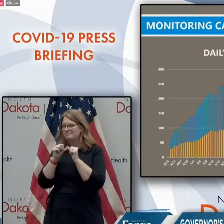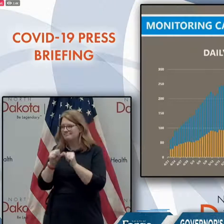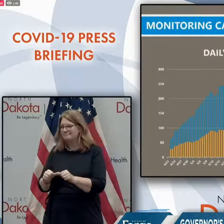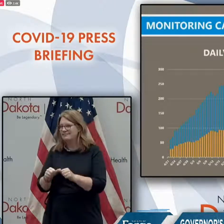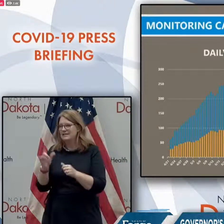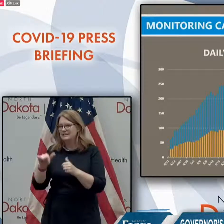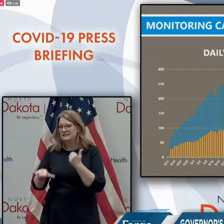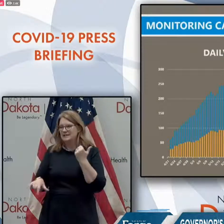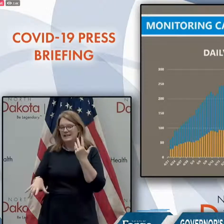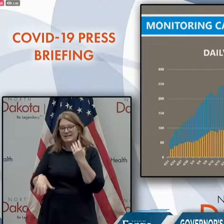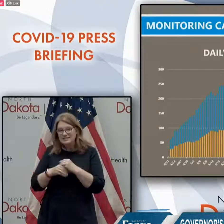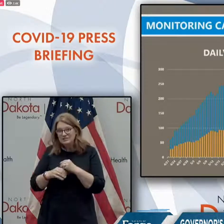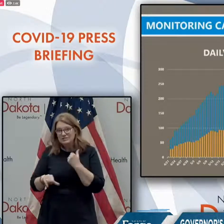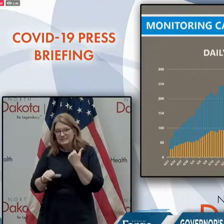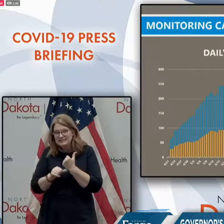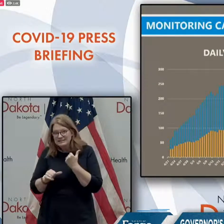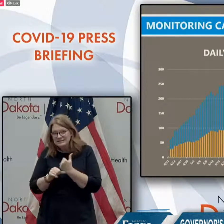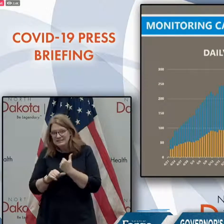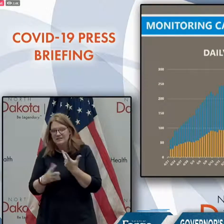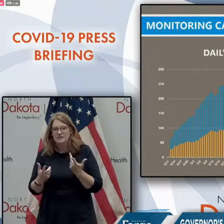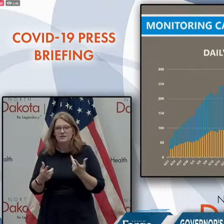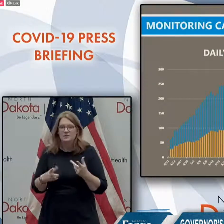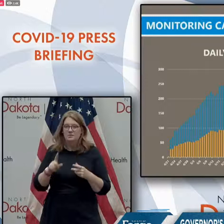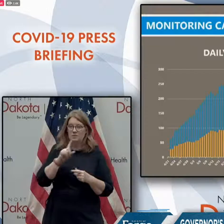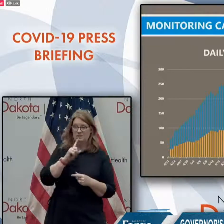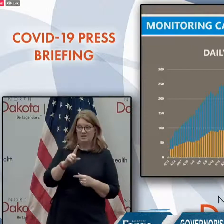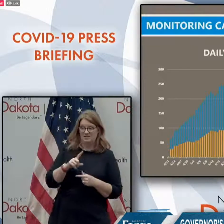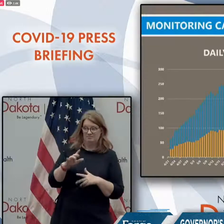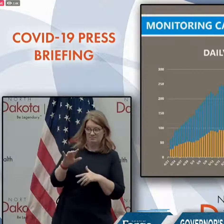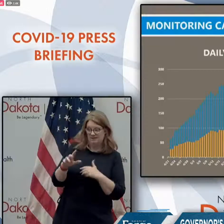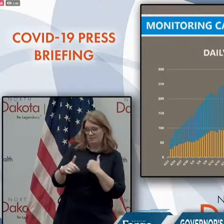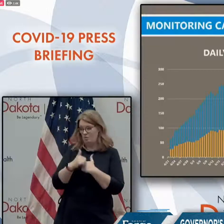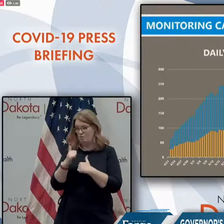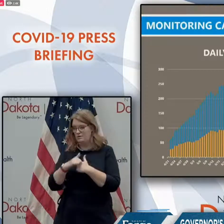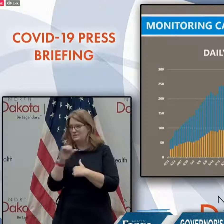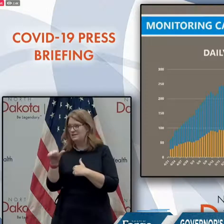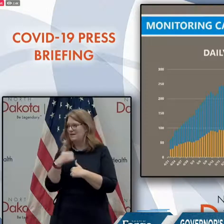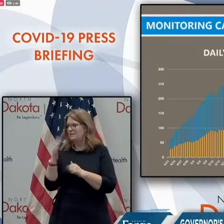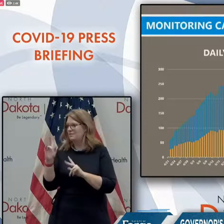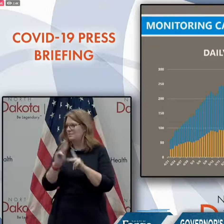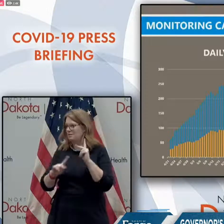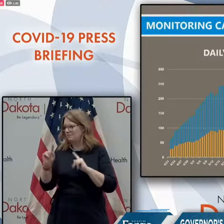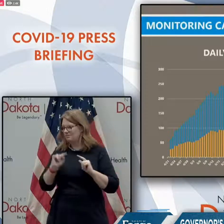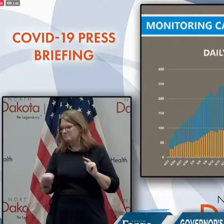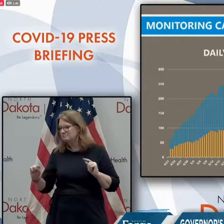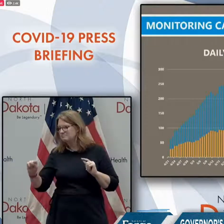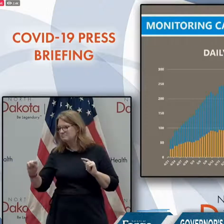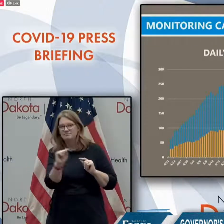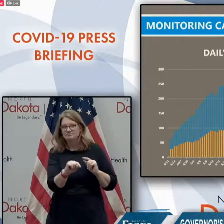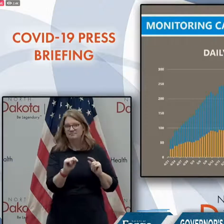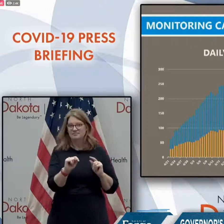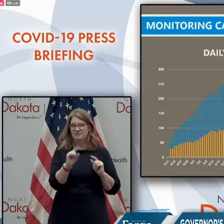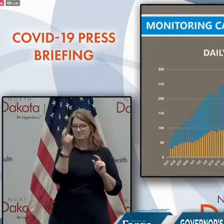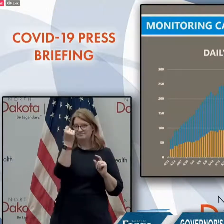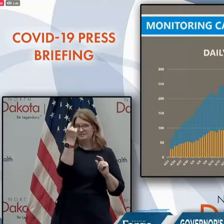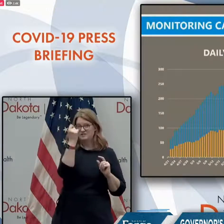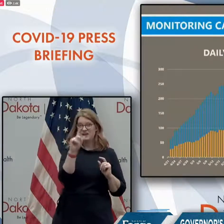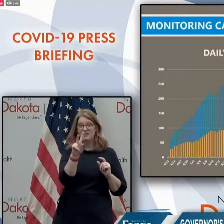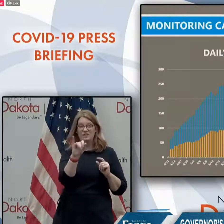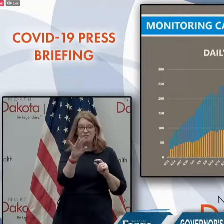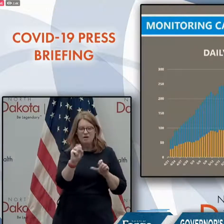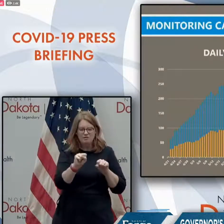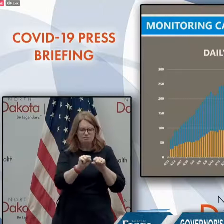additional assistance, but it's also a risk to all the other residents that are there because of how easily this virus can spread. So we must